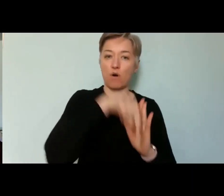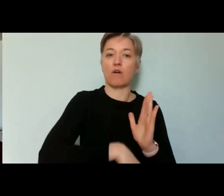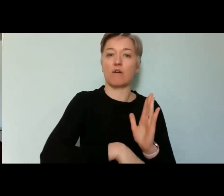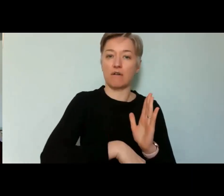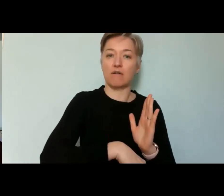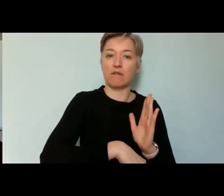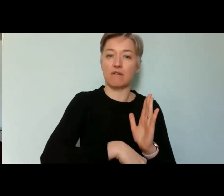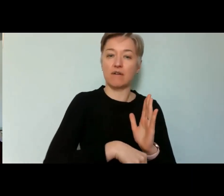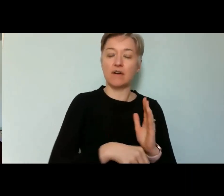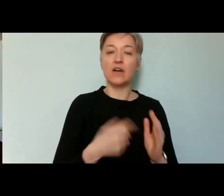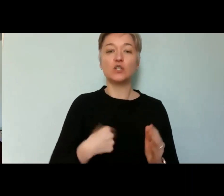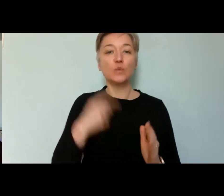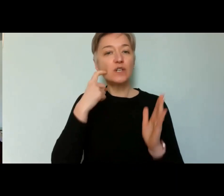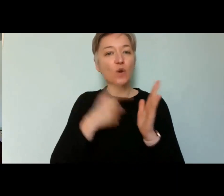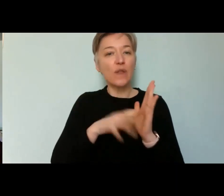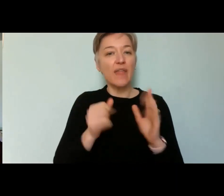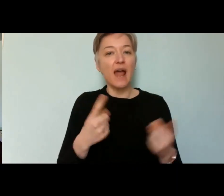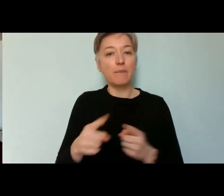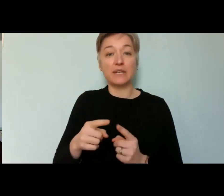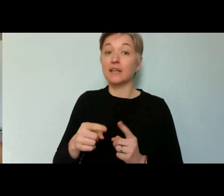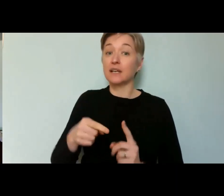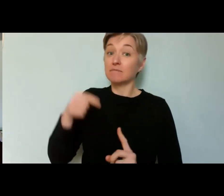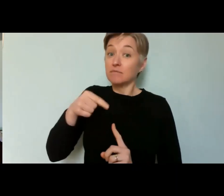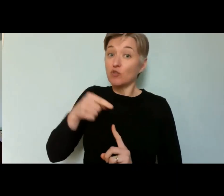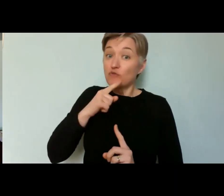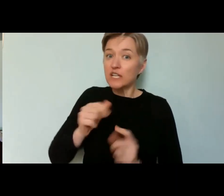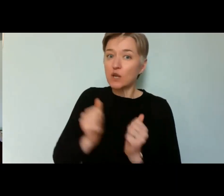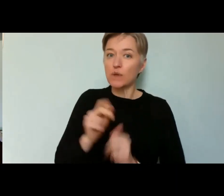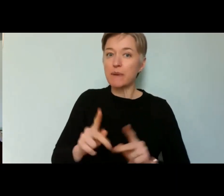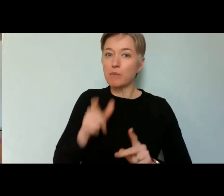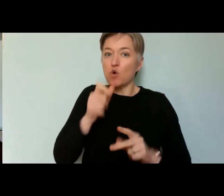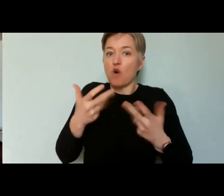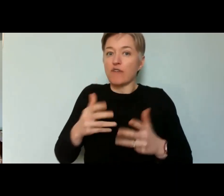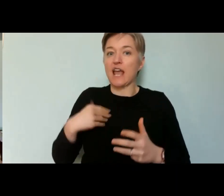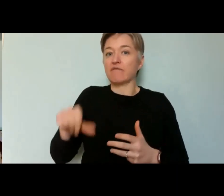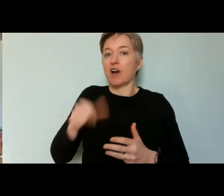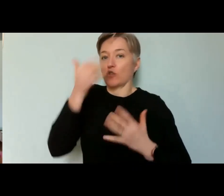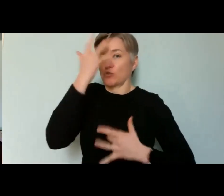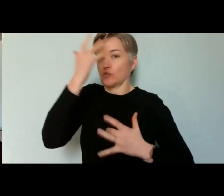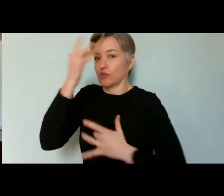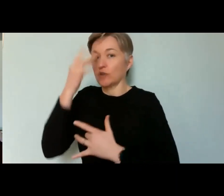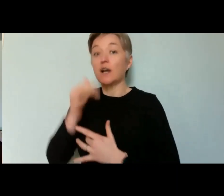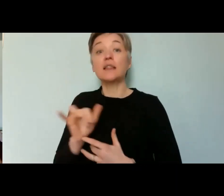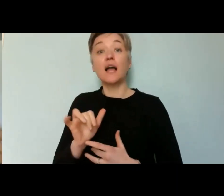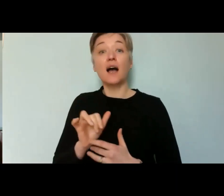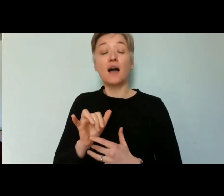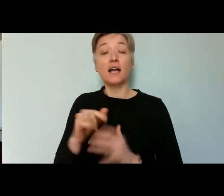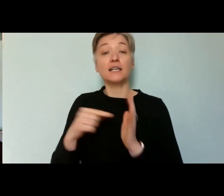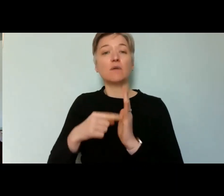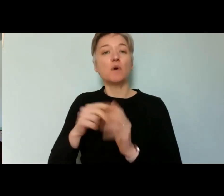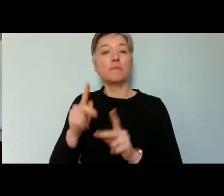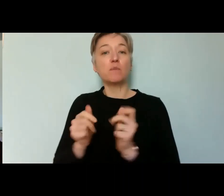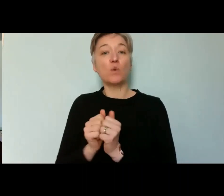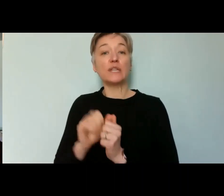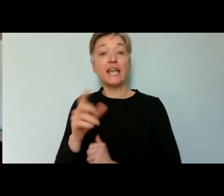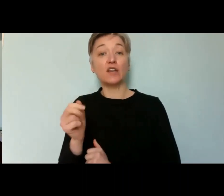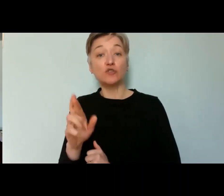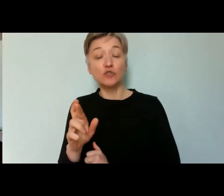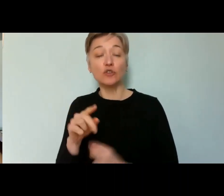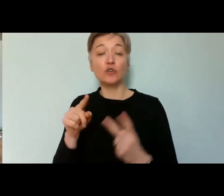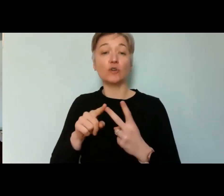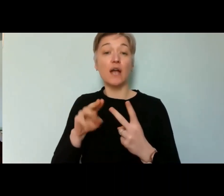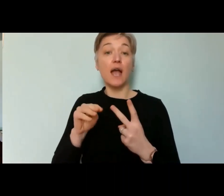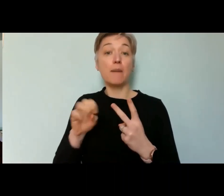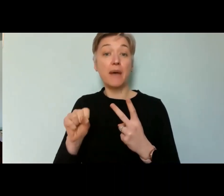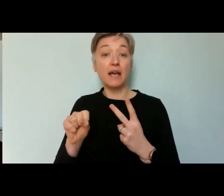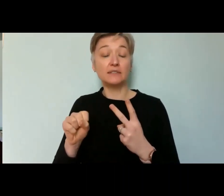especially people that have underlying conditions. So we find that with people with cancer, people that have MS, people that